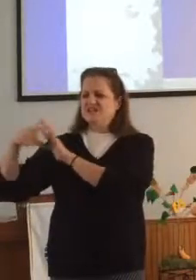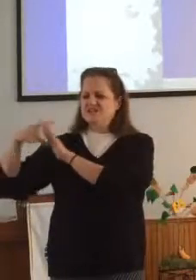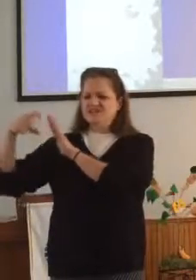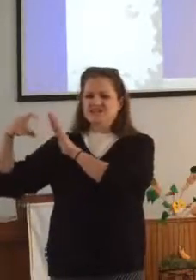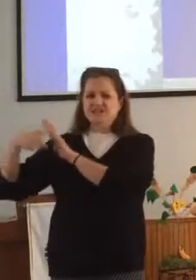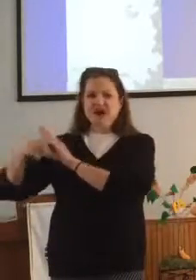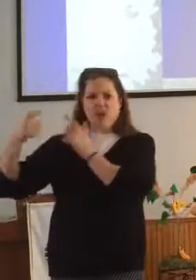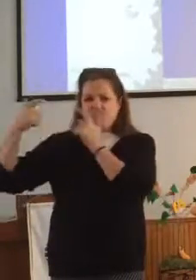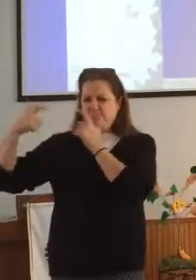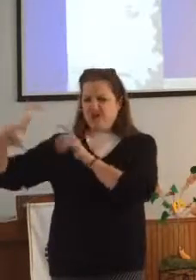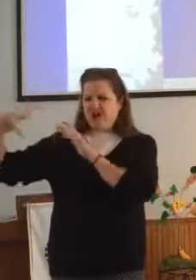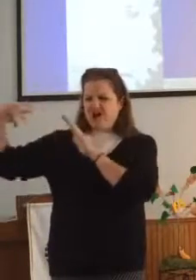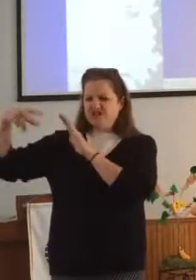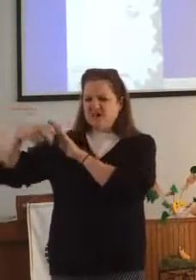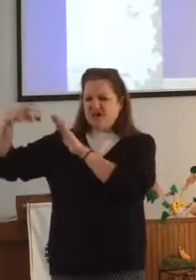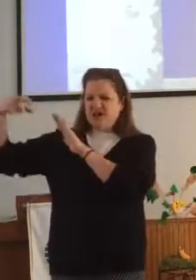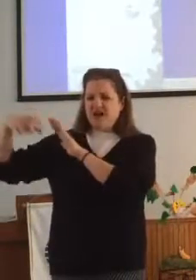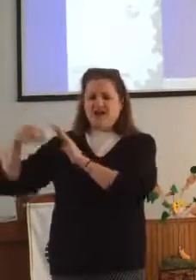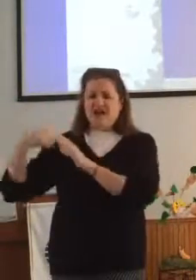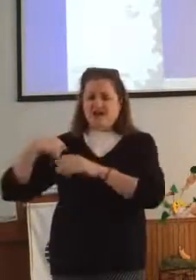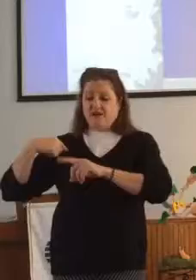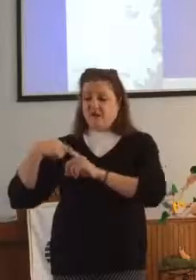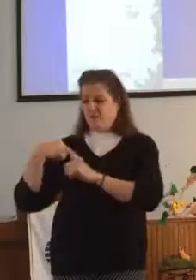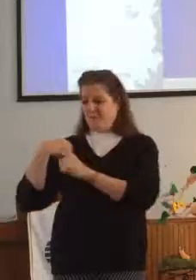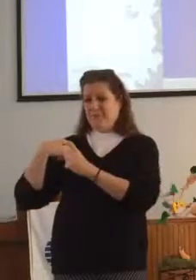from someplace and smashed.